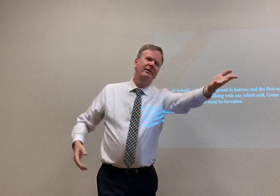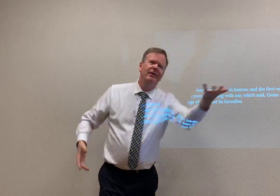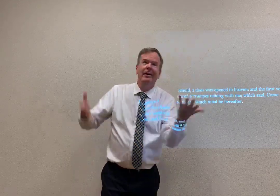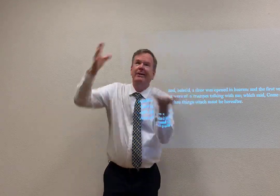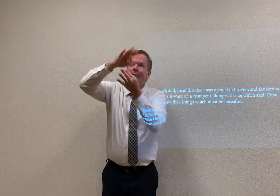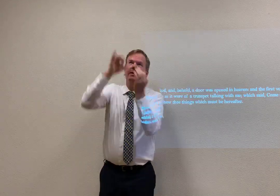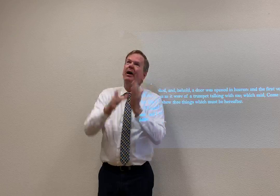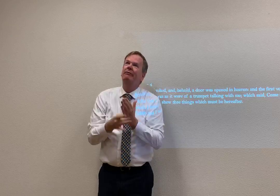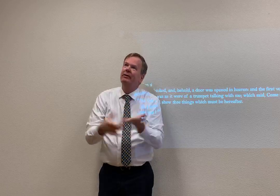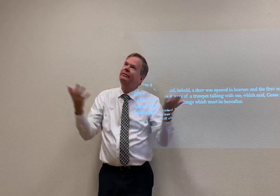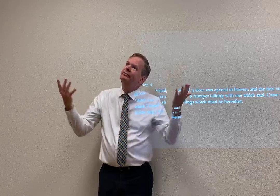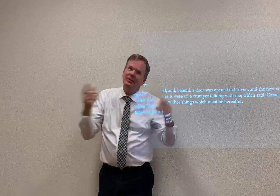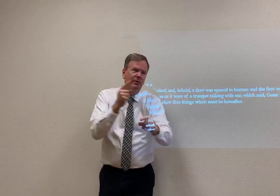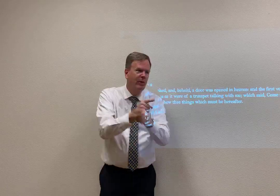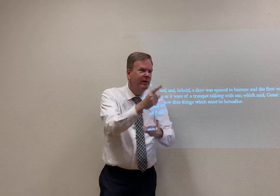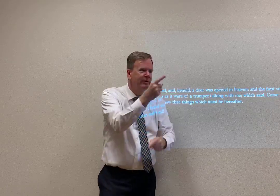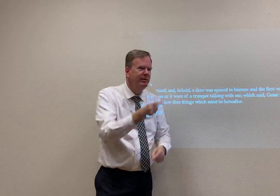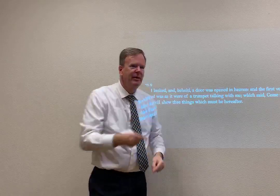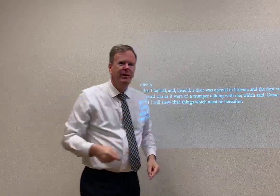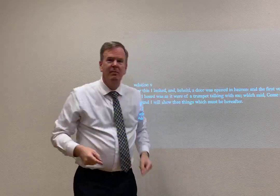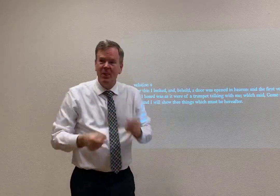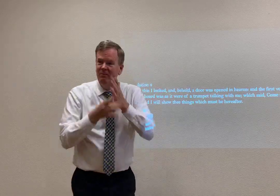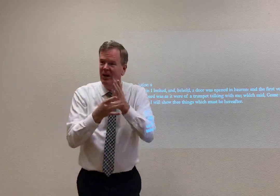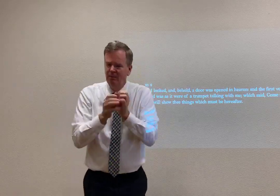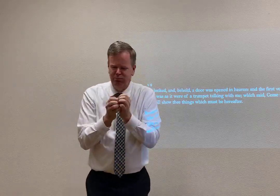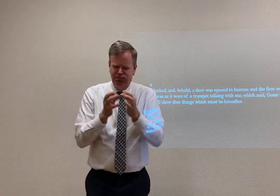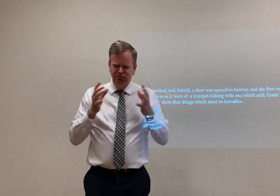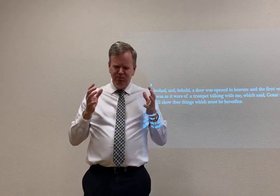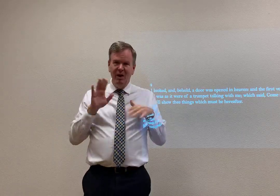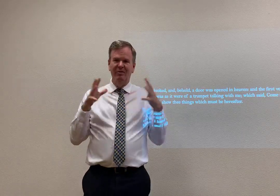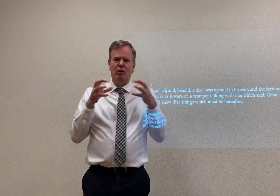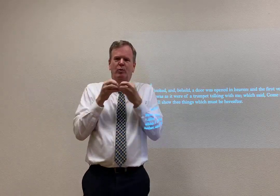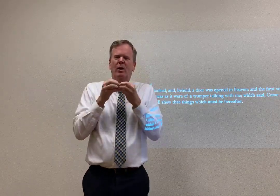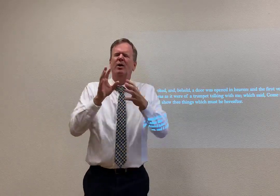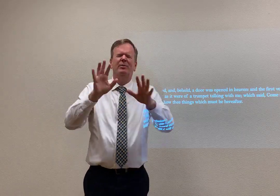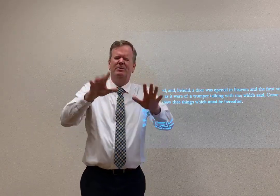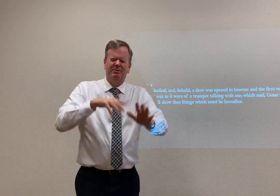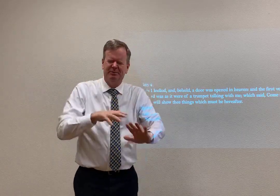Right. We'll be a spirit. We're not our fleshly bodies. We won't have our fleshly bodies.